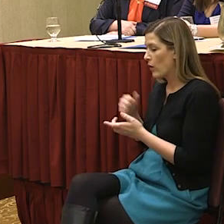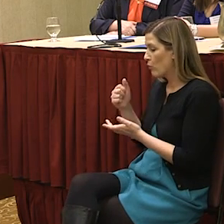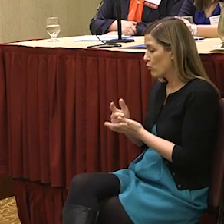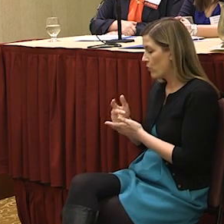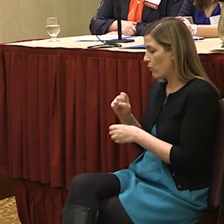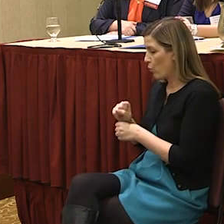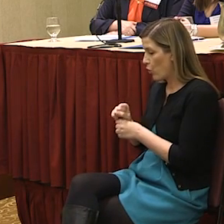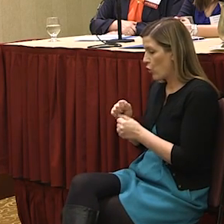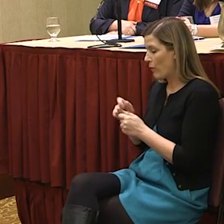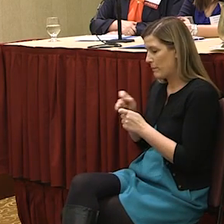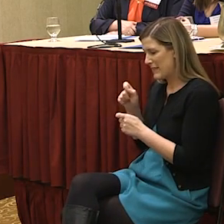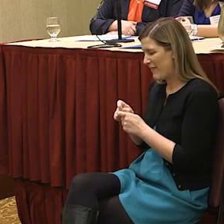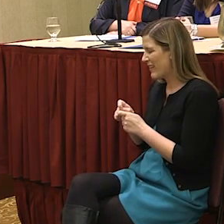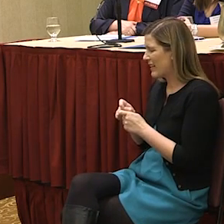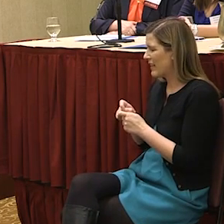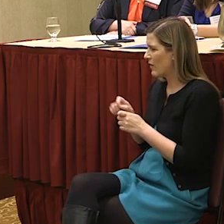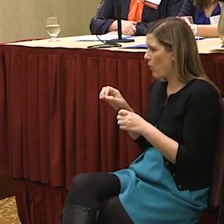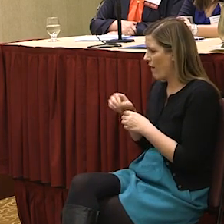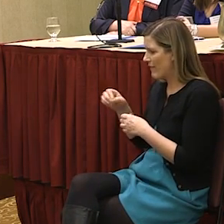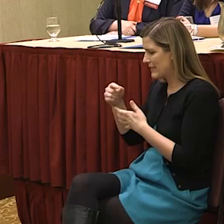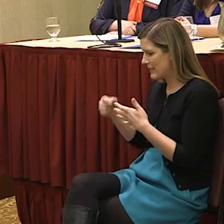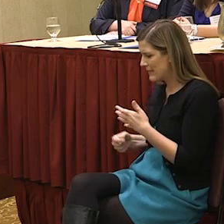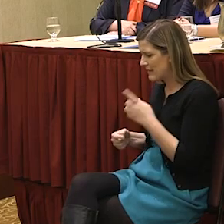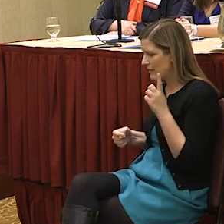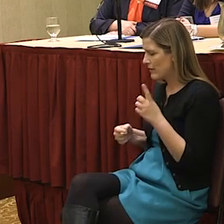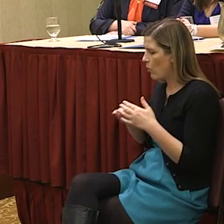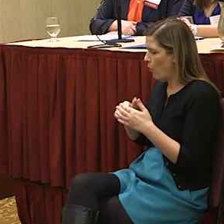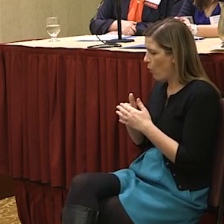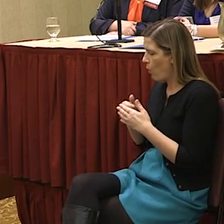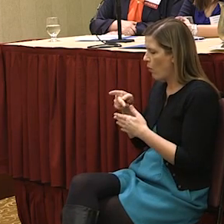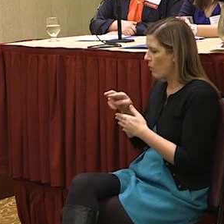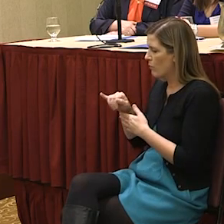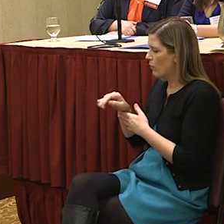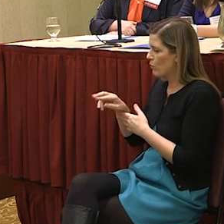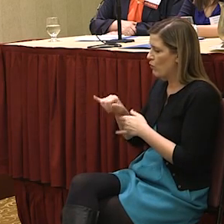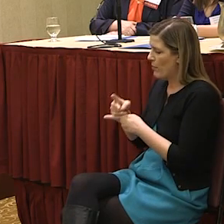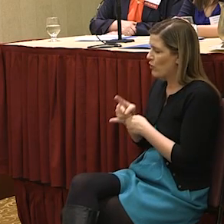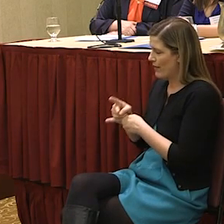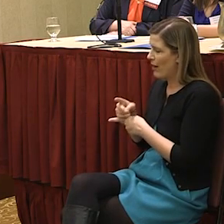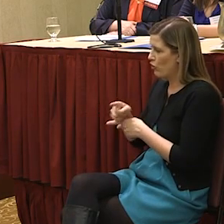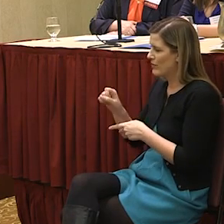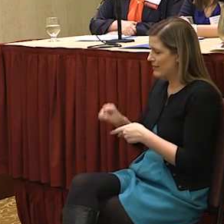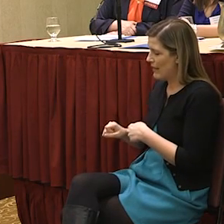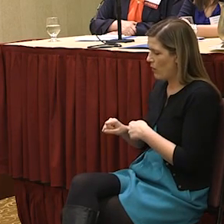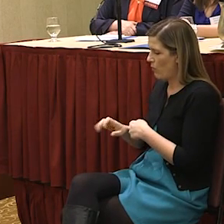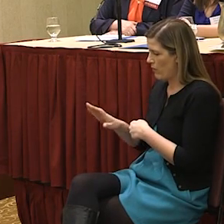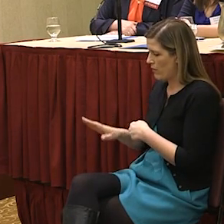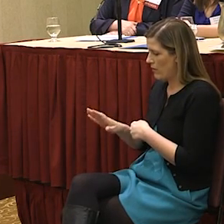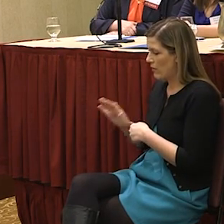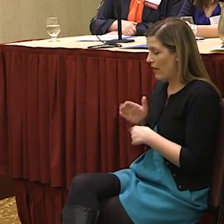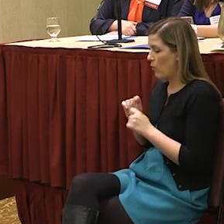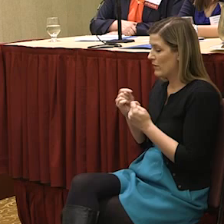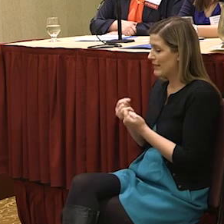with are listed here. They're all primary care practices in the South County area. And our team is